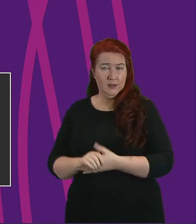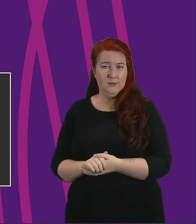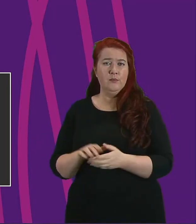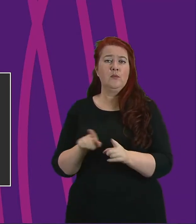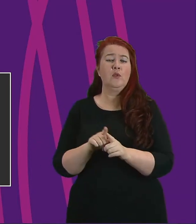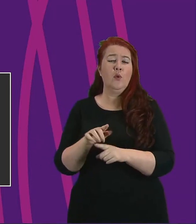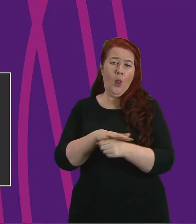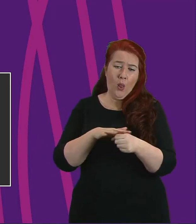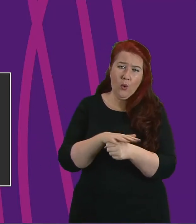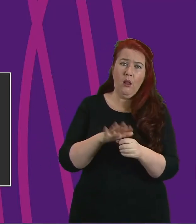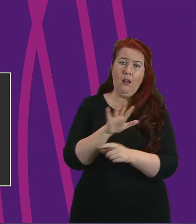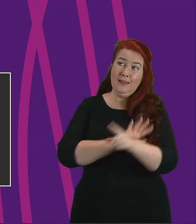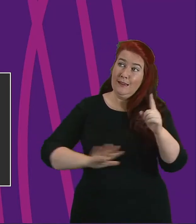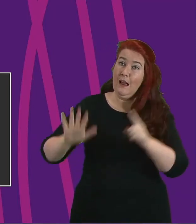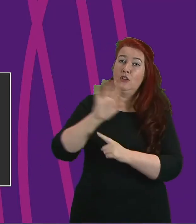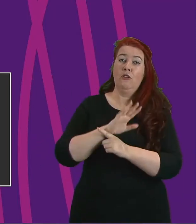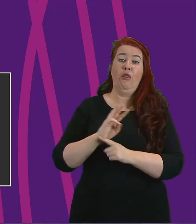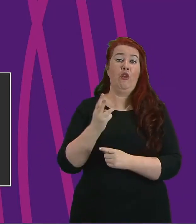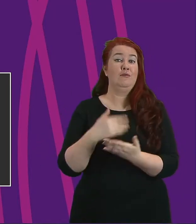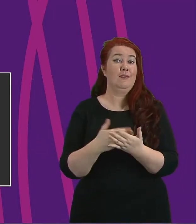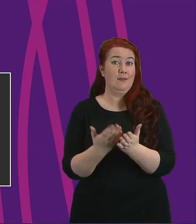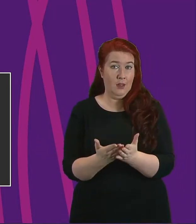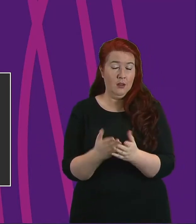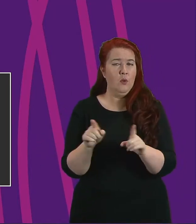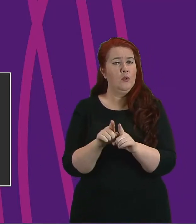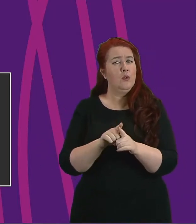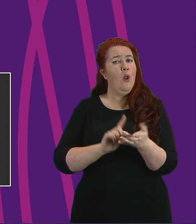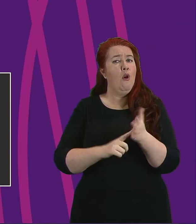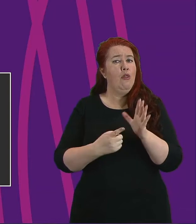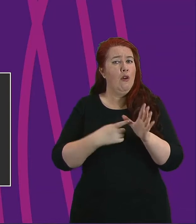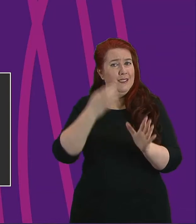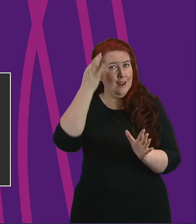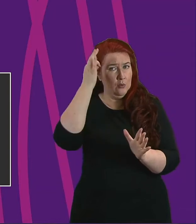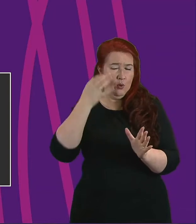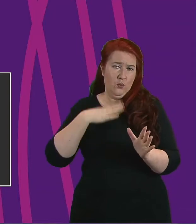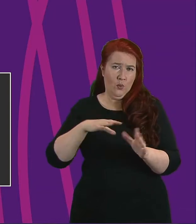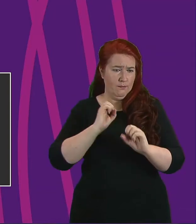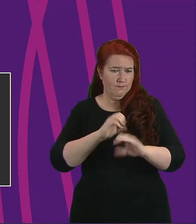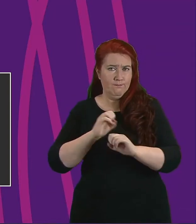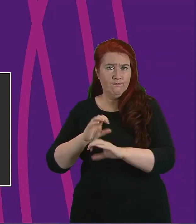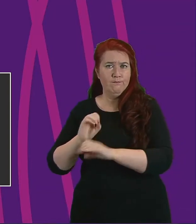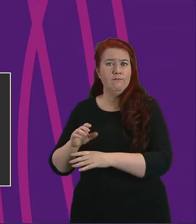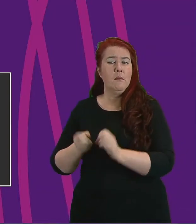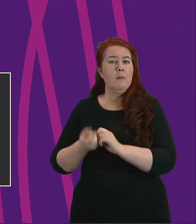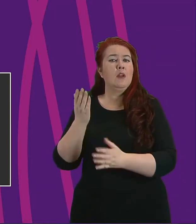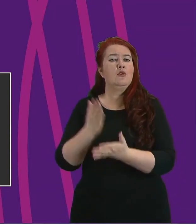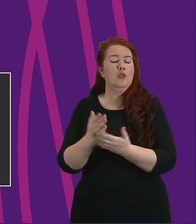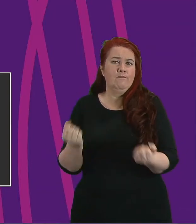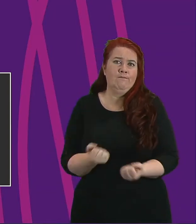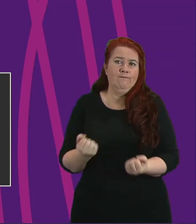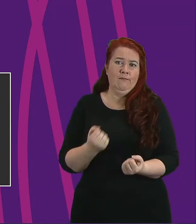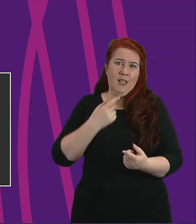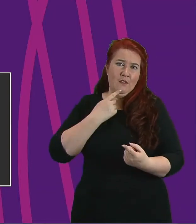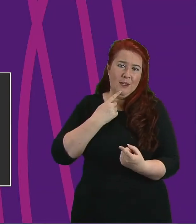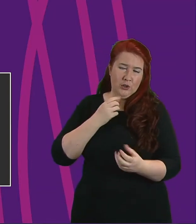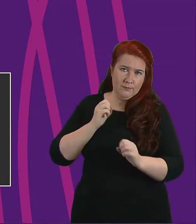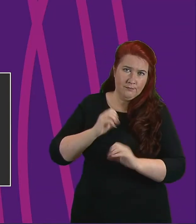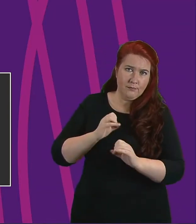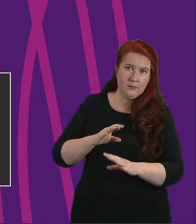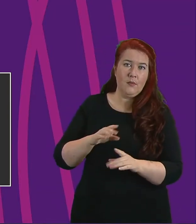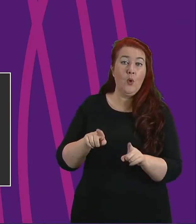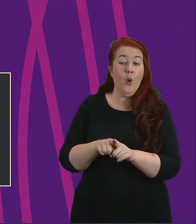national and third sector organisations and local authorities, to strengthen the support available and provided guidance on supporting